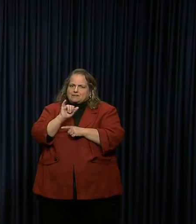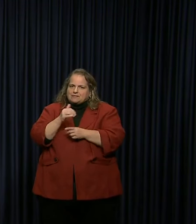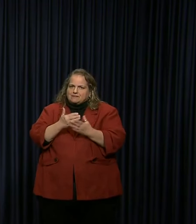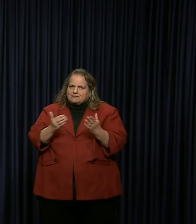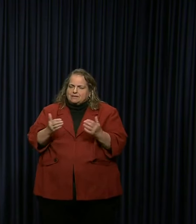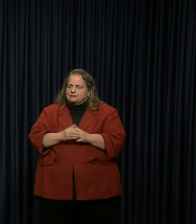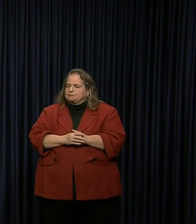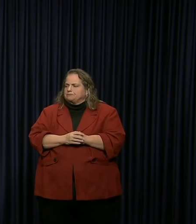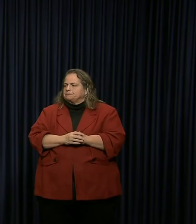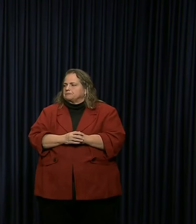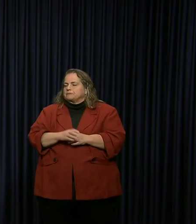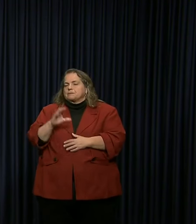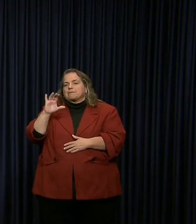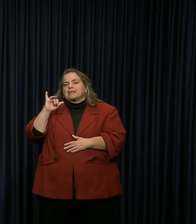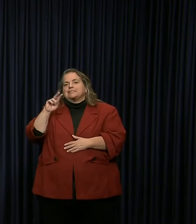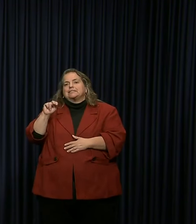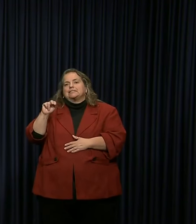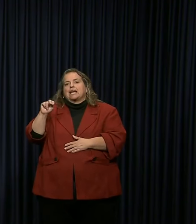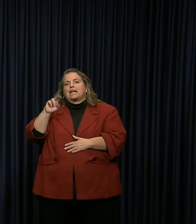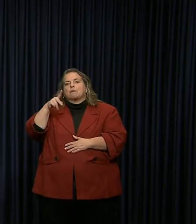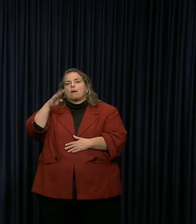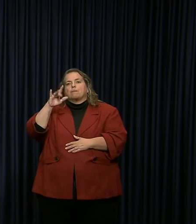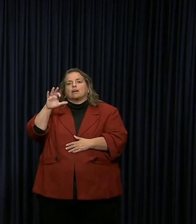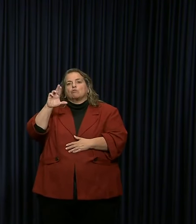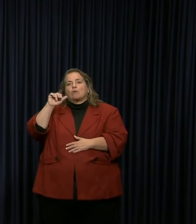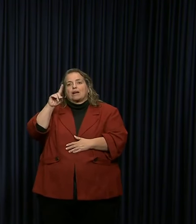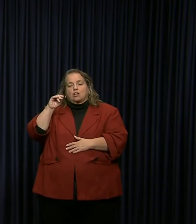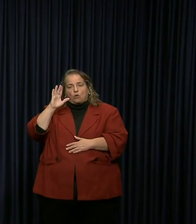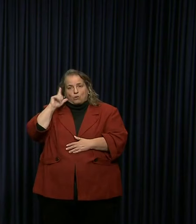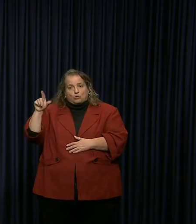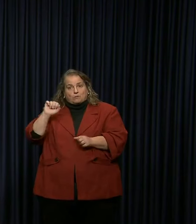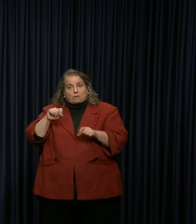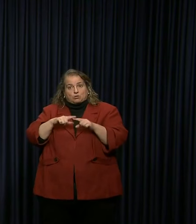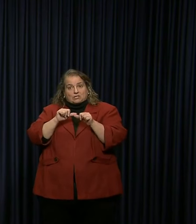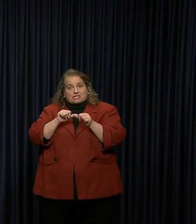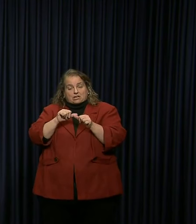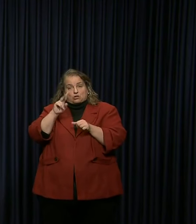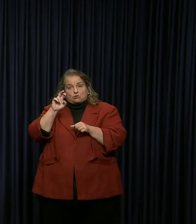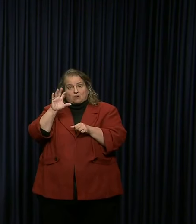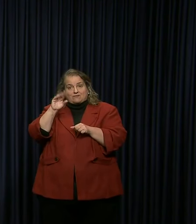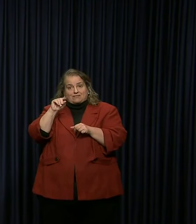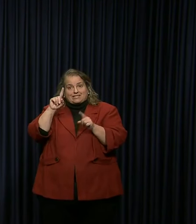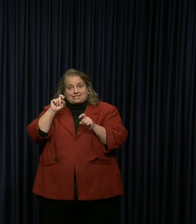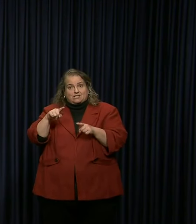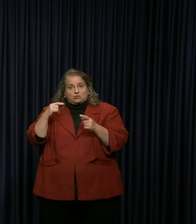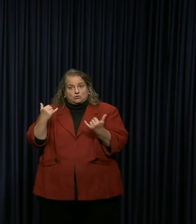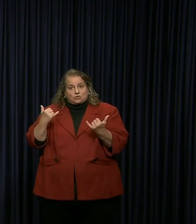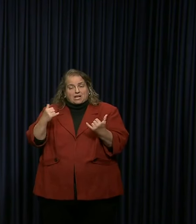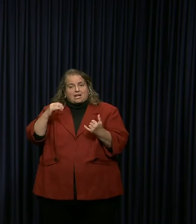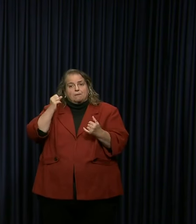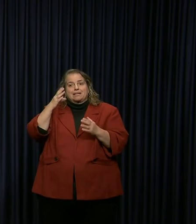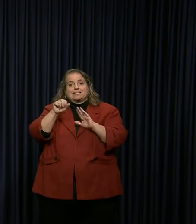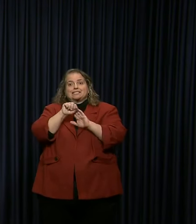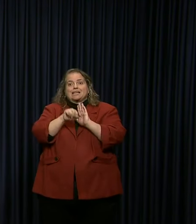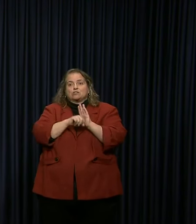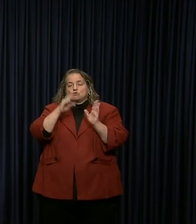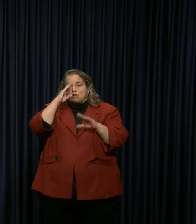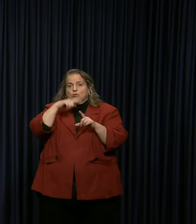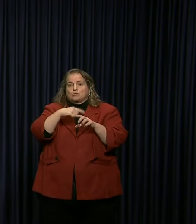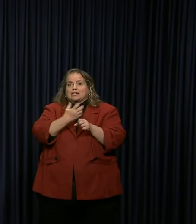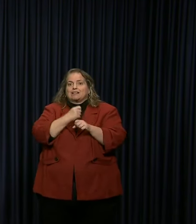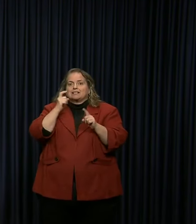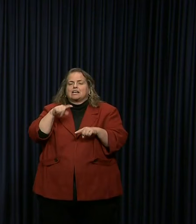first try. Cincinnati Public Radio, will you be able to sustain the 250 tests a day? I know states have had trouble getting the amount of tests they needed. Where are